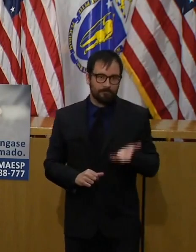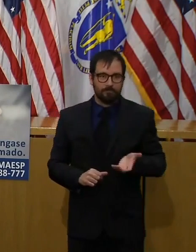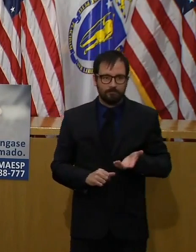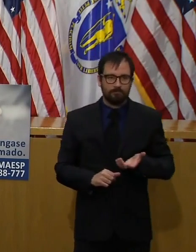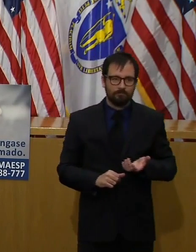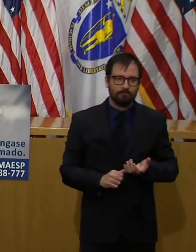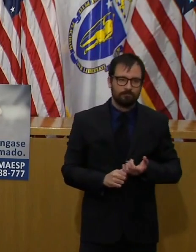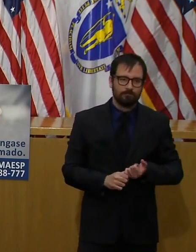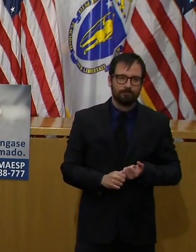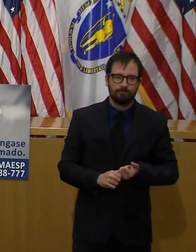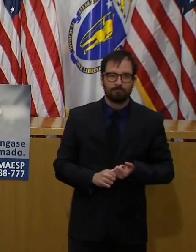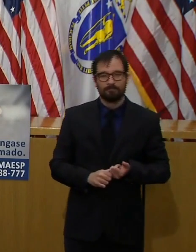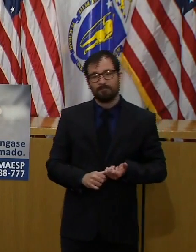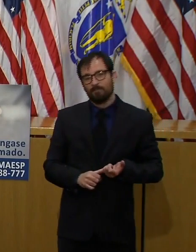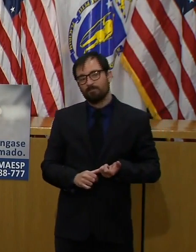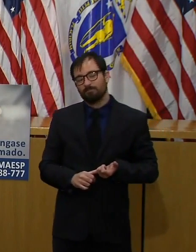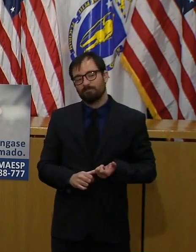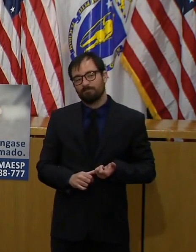hurry, the number of